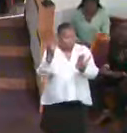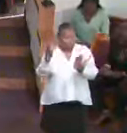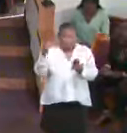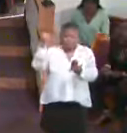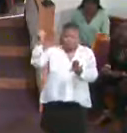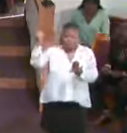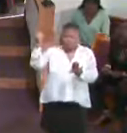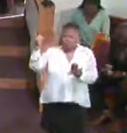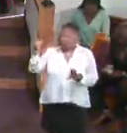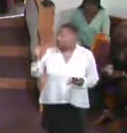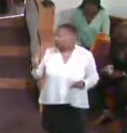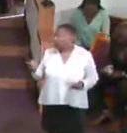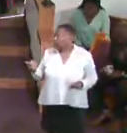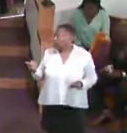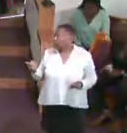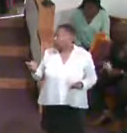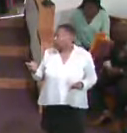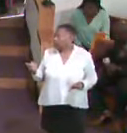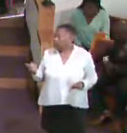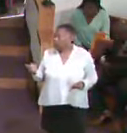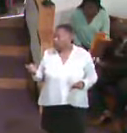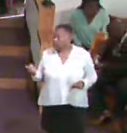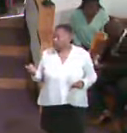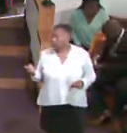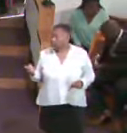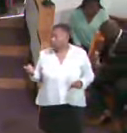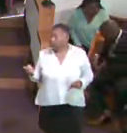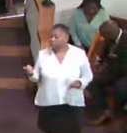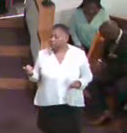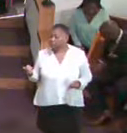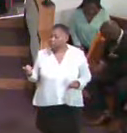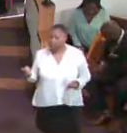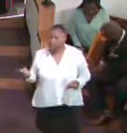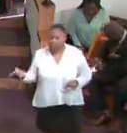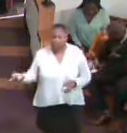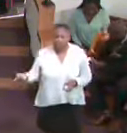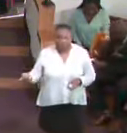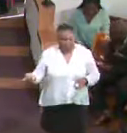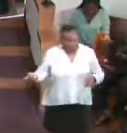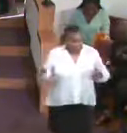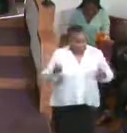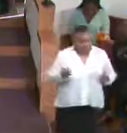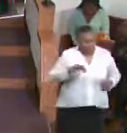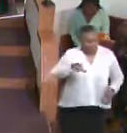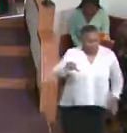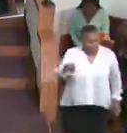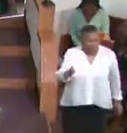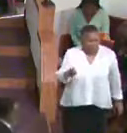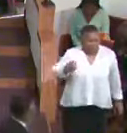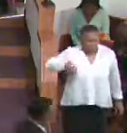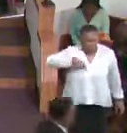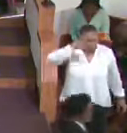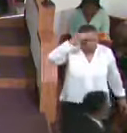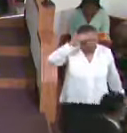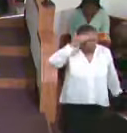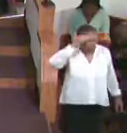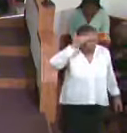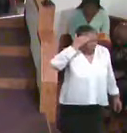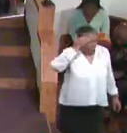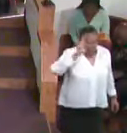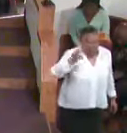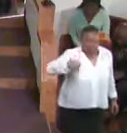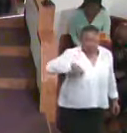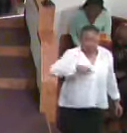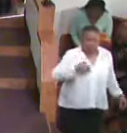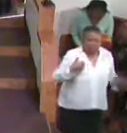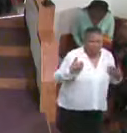He's gotten us into jobs that we thought we would never get. It's just been so many